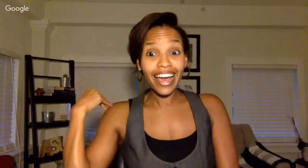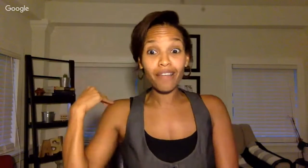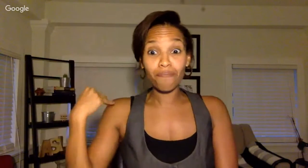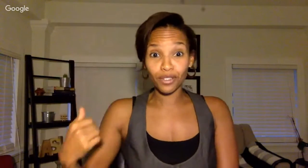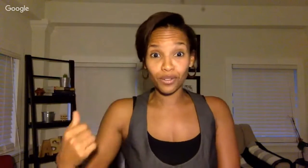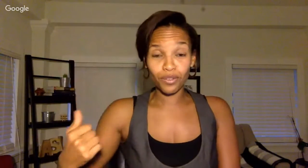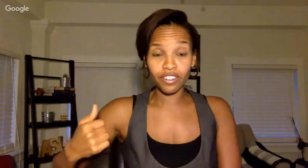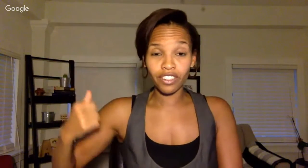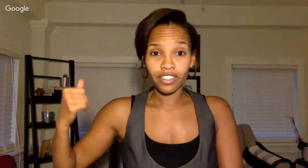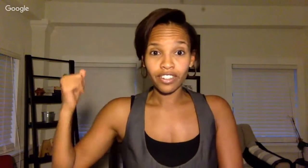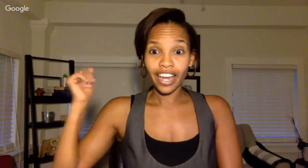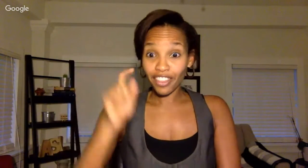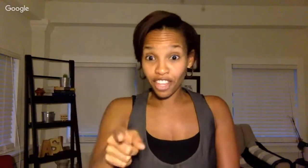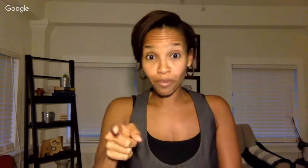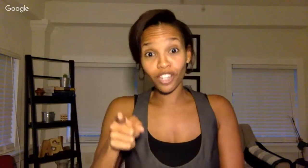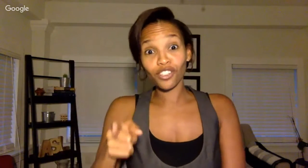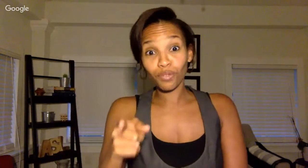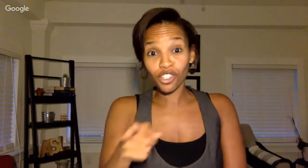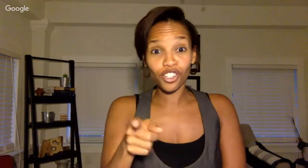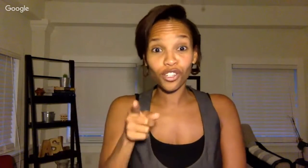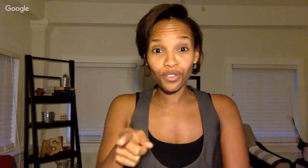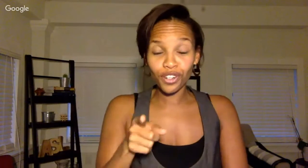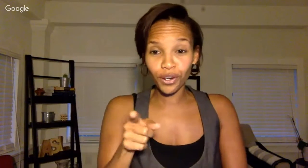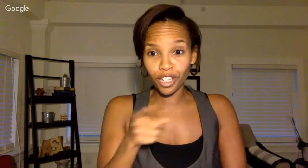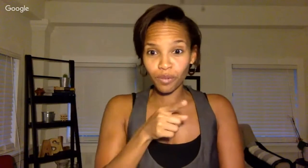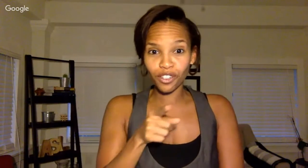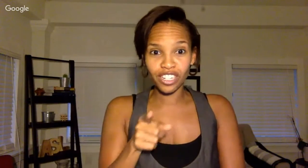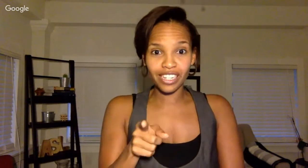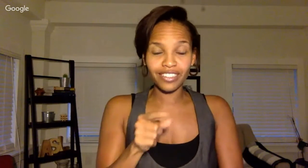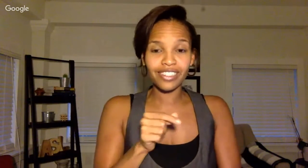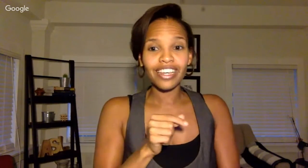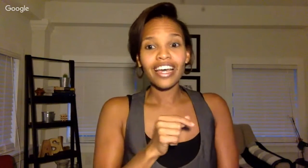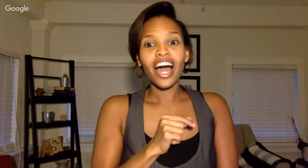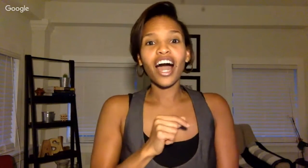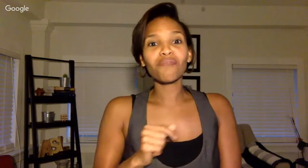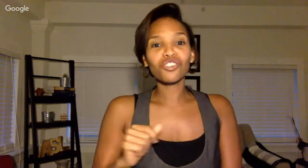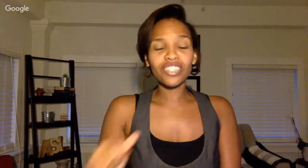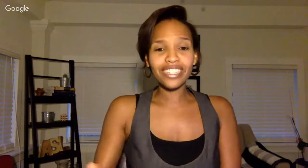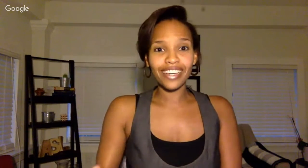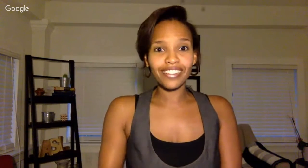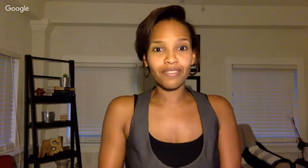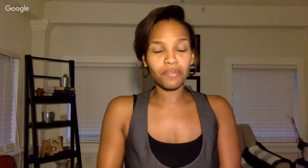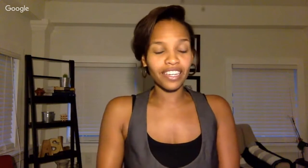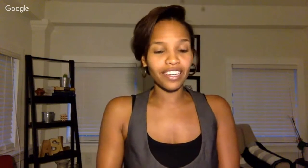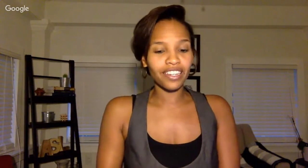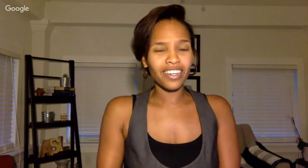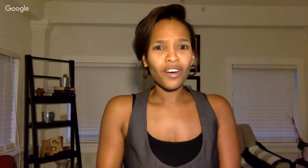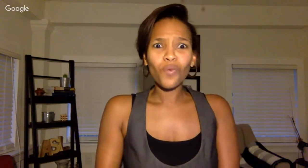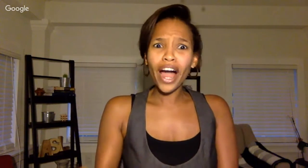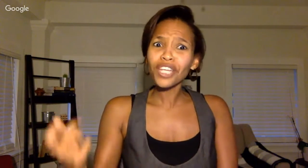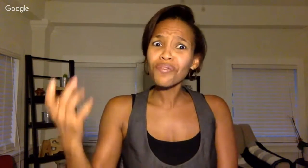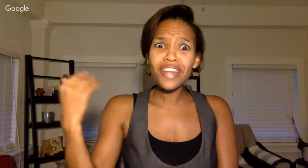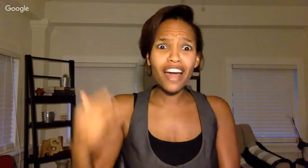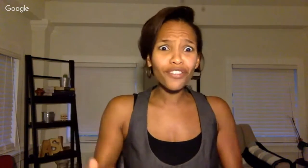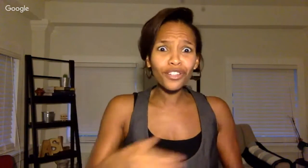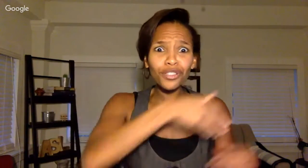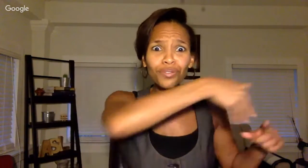a mentor, and I think, Patricia, you would know who this person is, she said to me, why do you never use